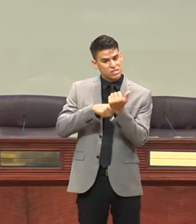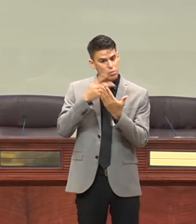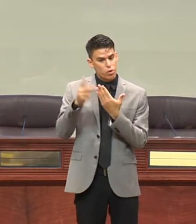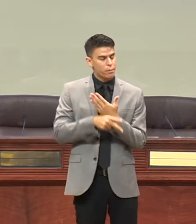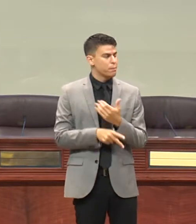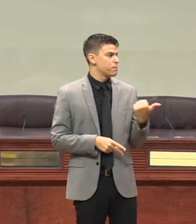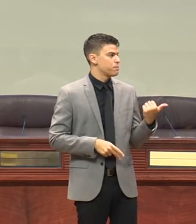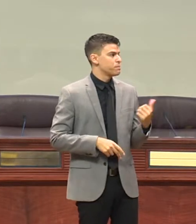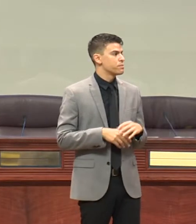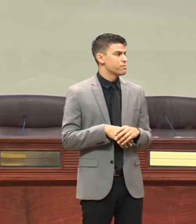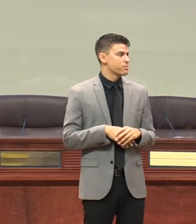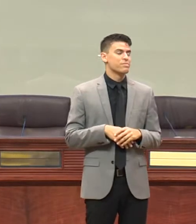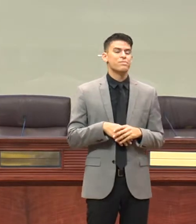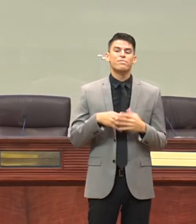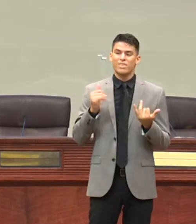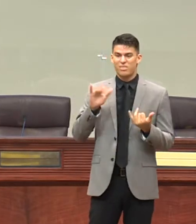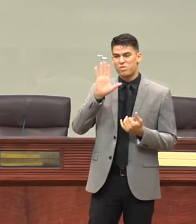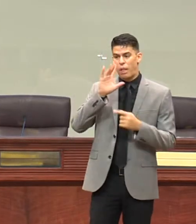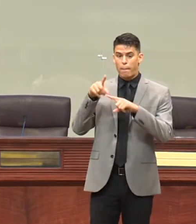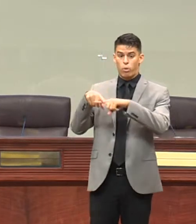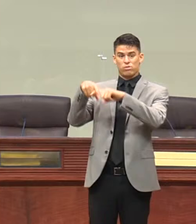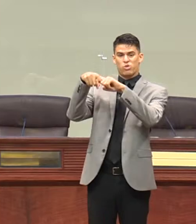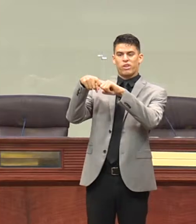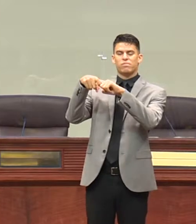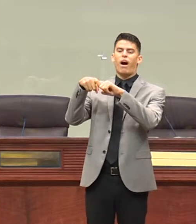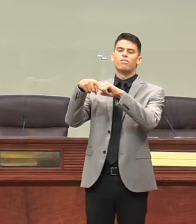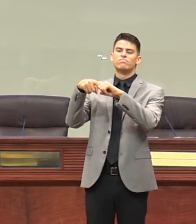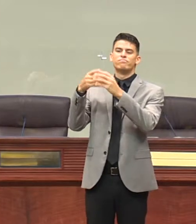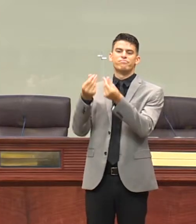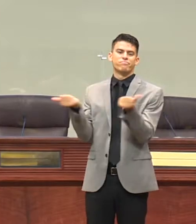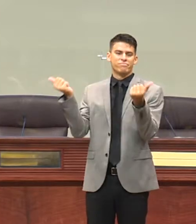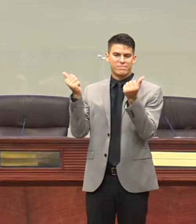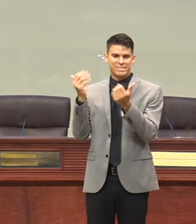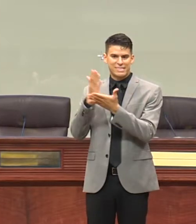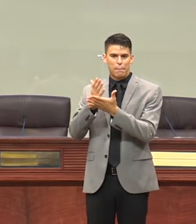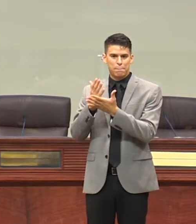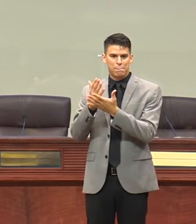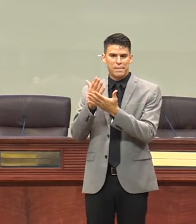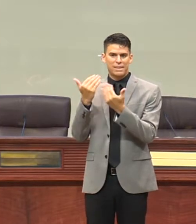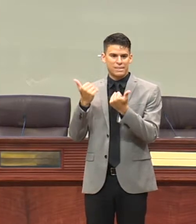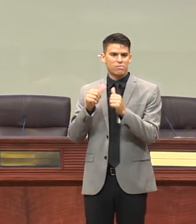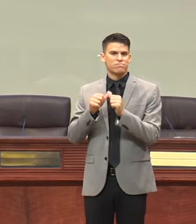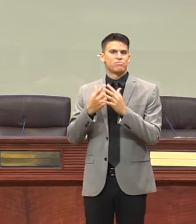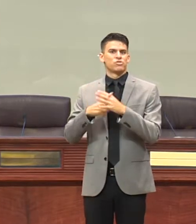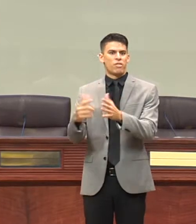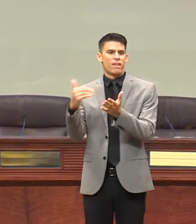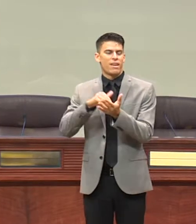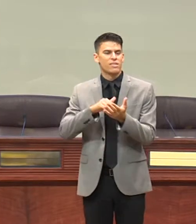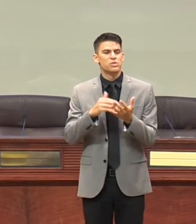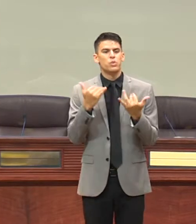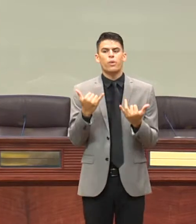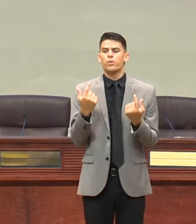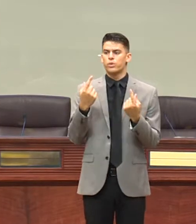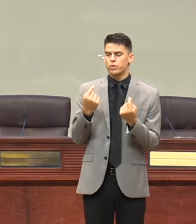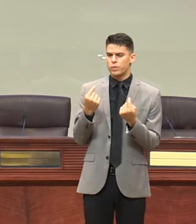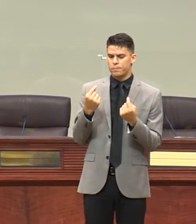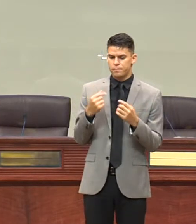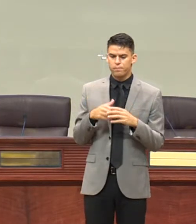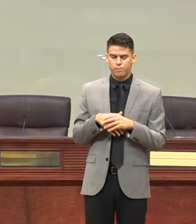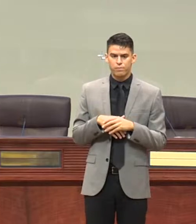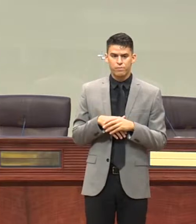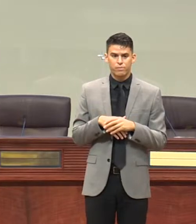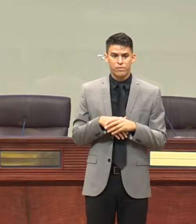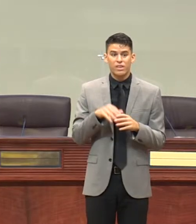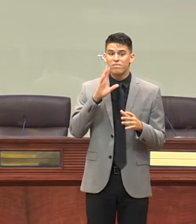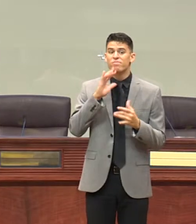fact that the moratorium just ended this prior weekend, what we're trying to do is accentuate the fact that there are